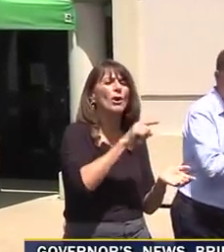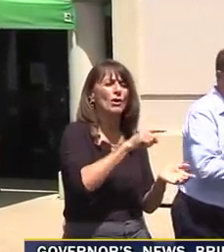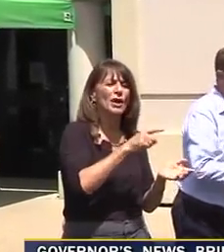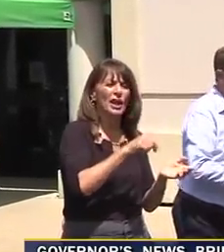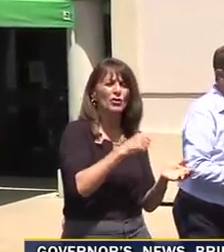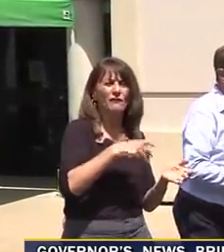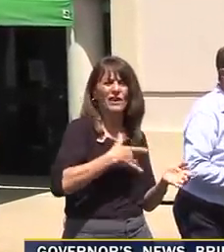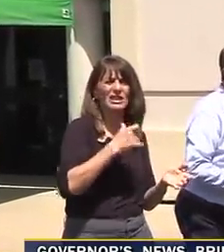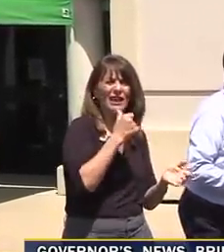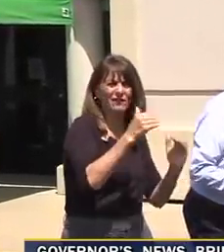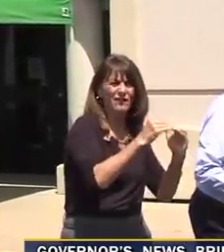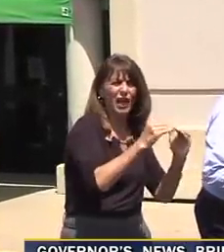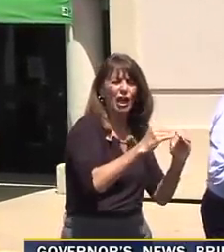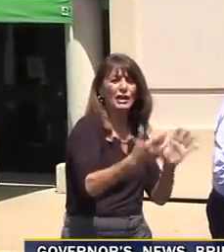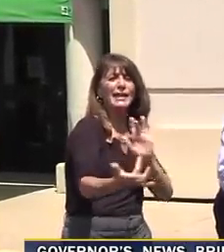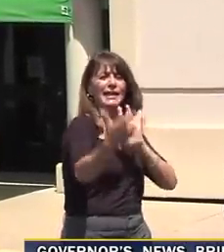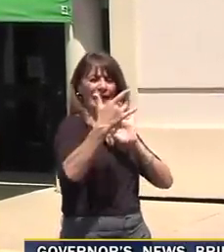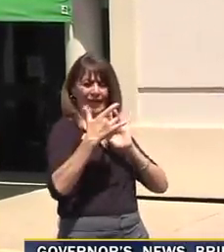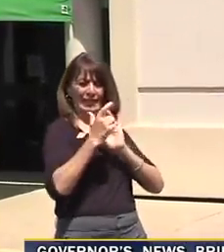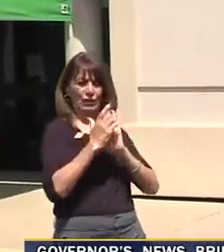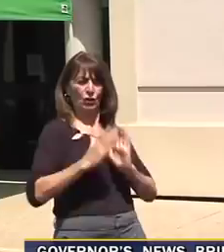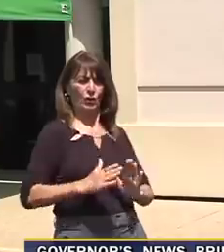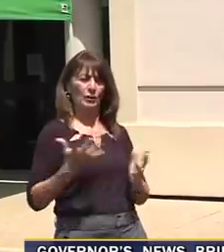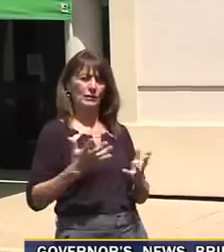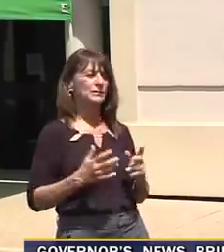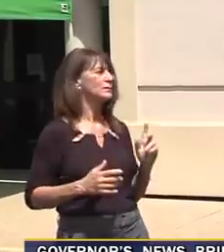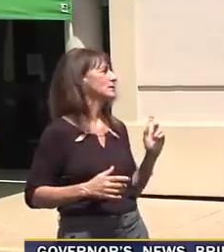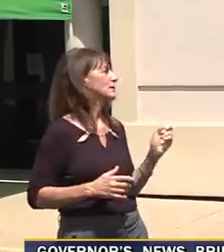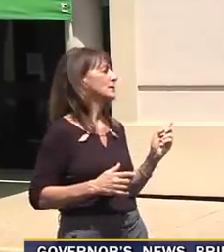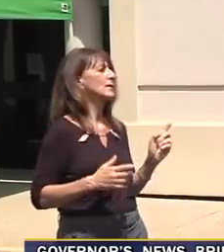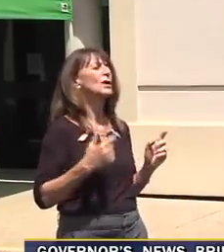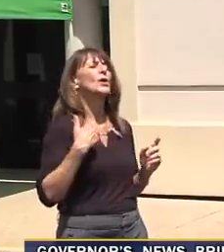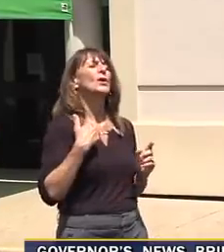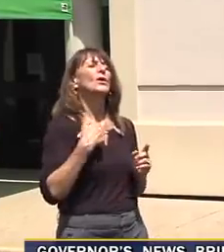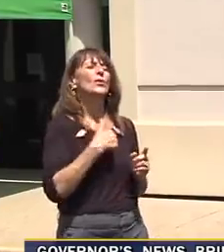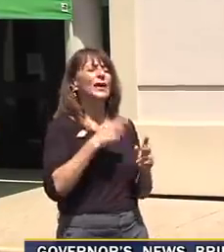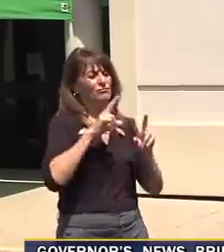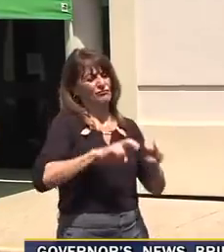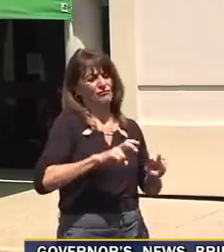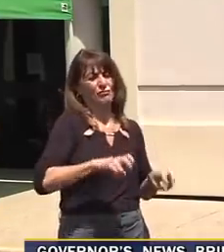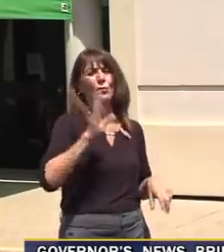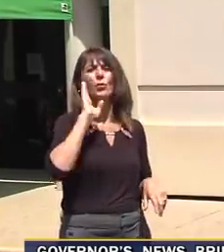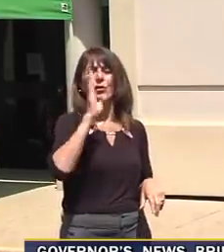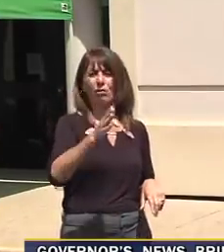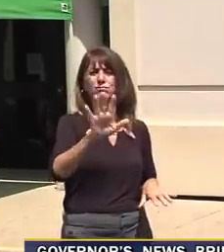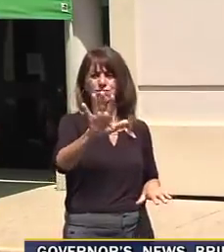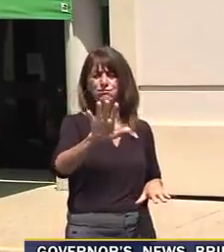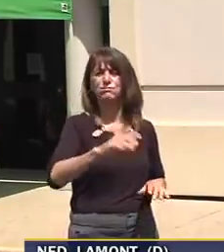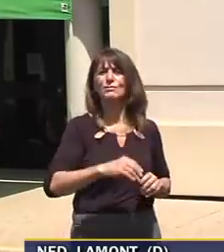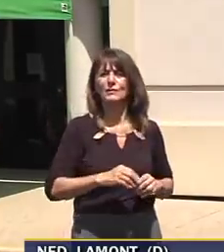considering rescinding that immunity? Look, we're taking a look at it, but at the time, and we did